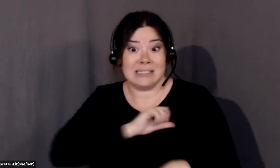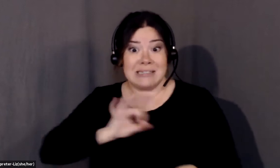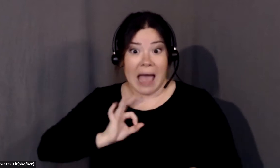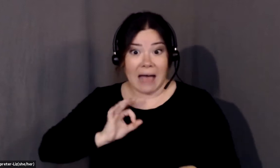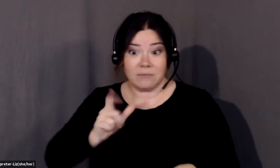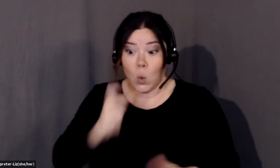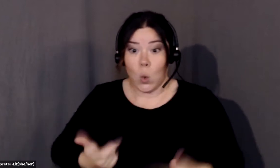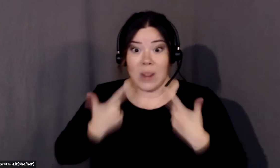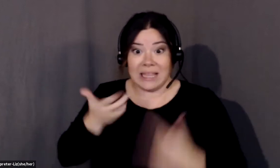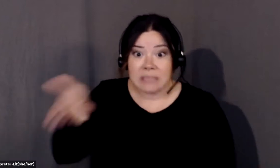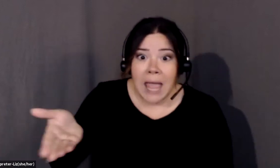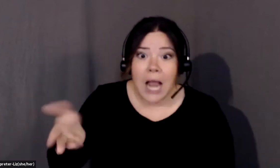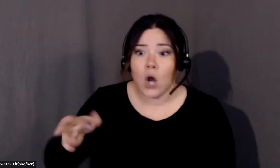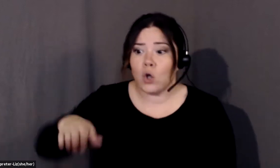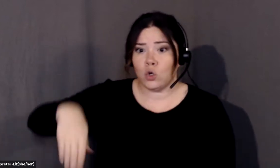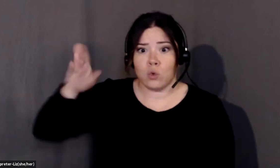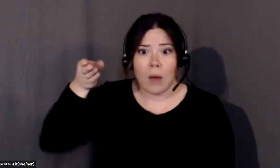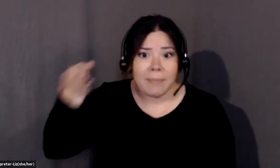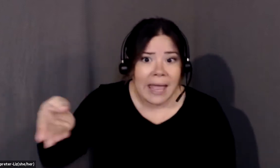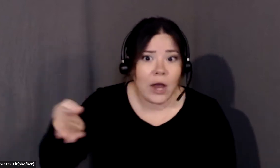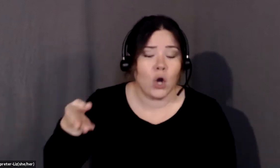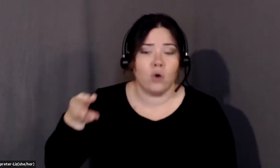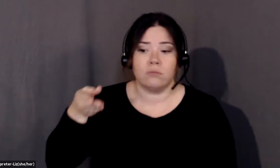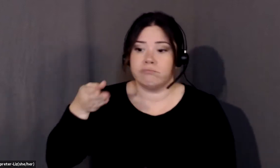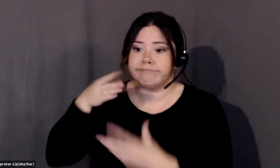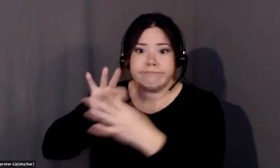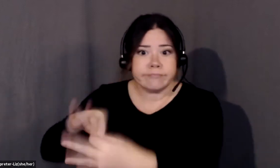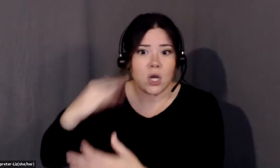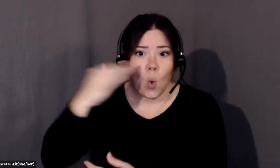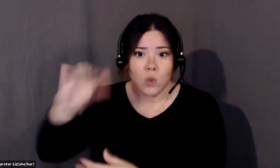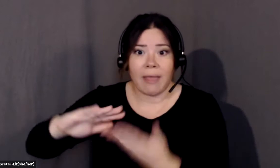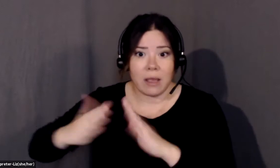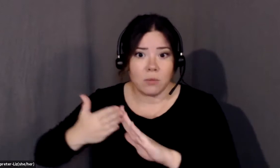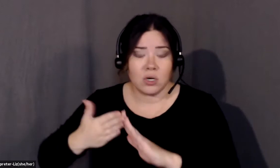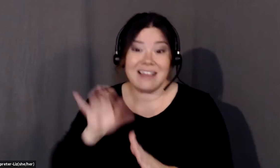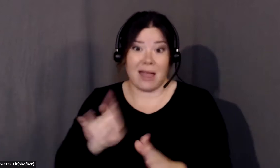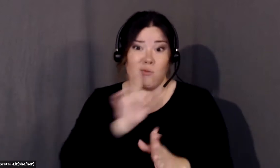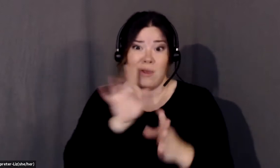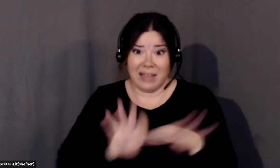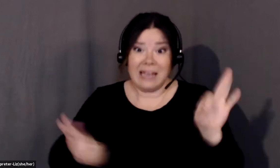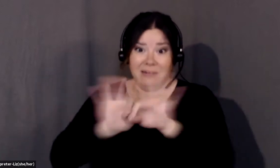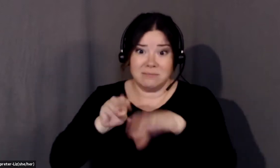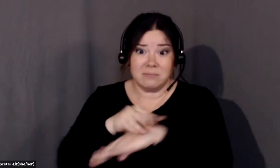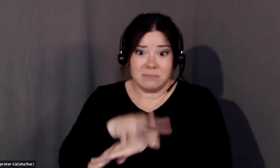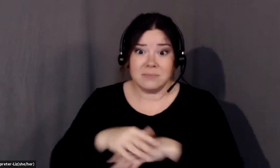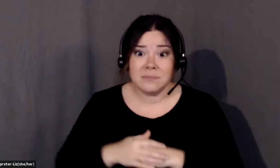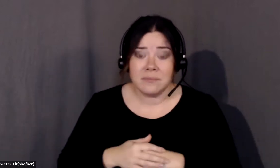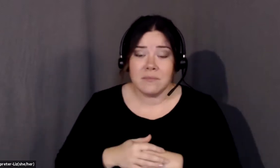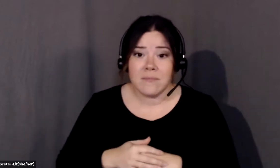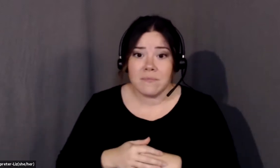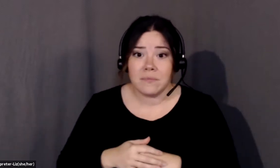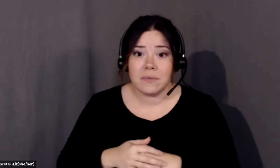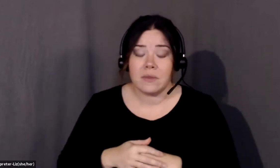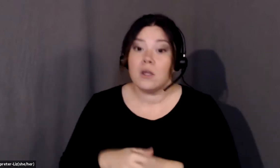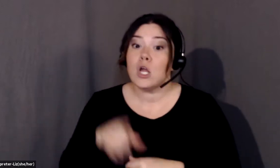or grew up there or has a connection to that community? That really makes a difference. Do you have staff